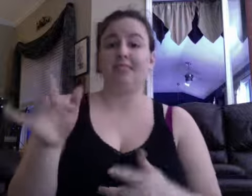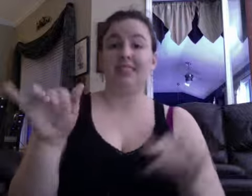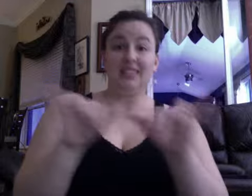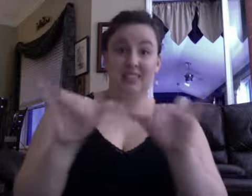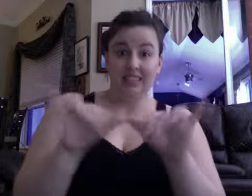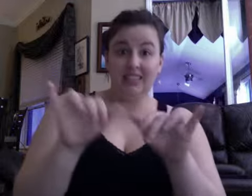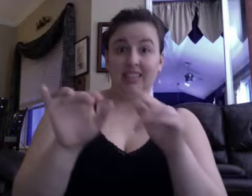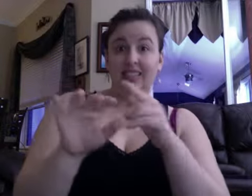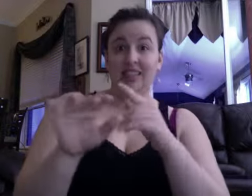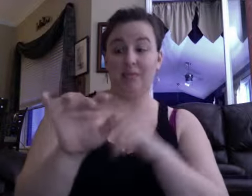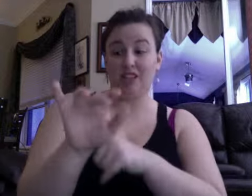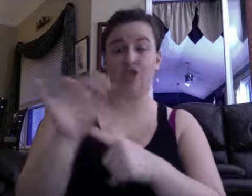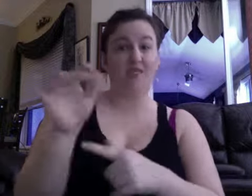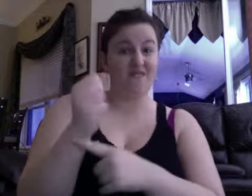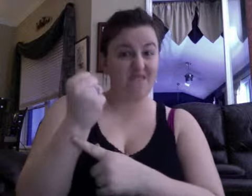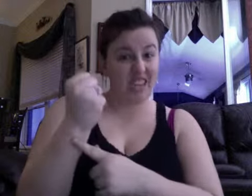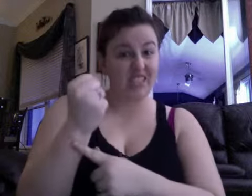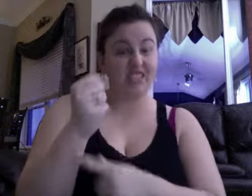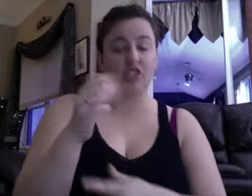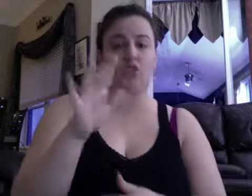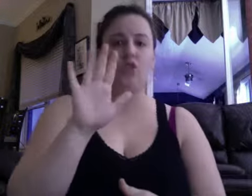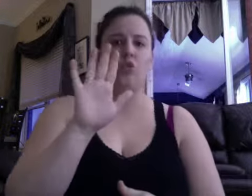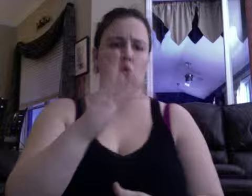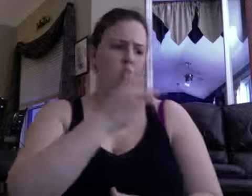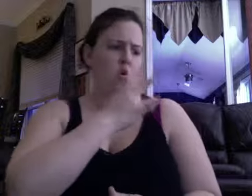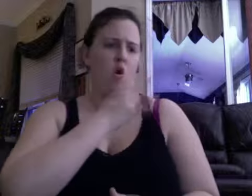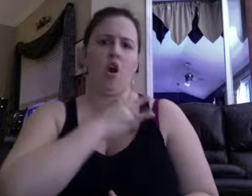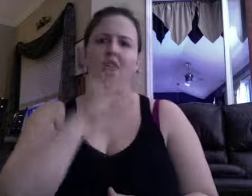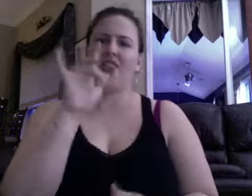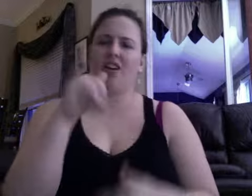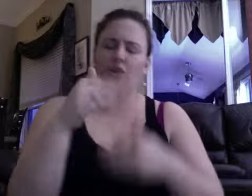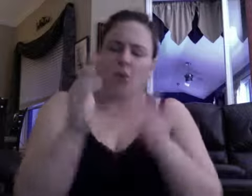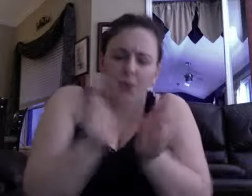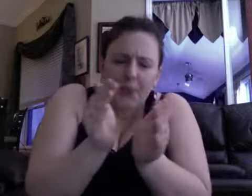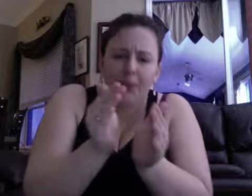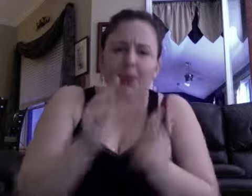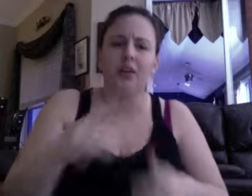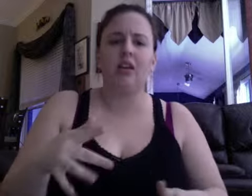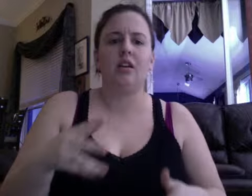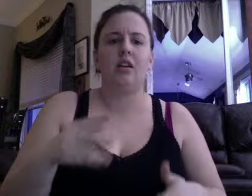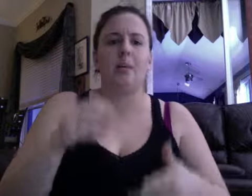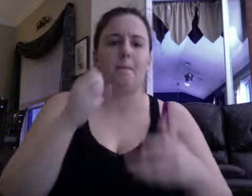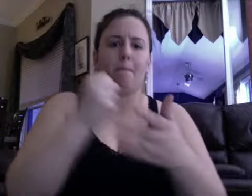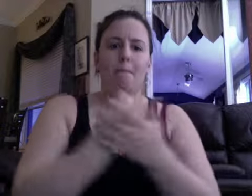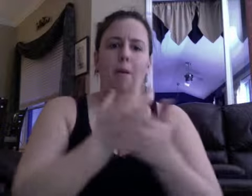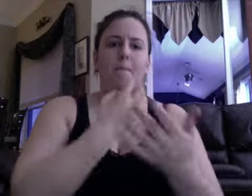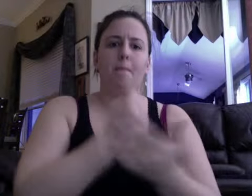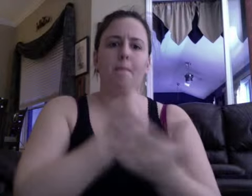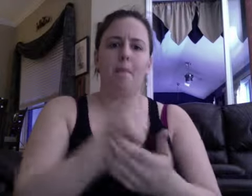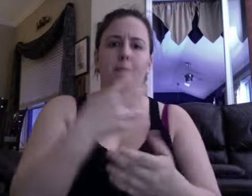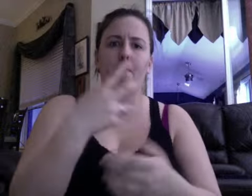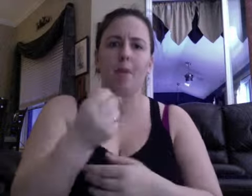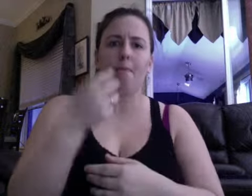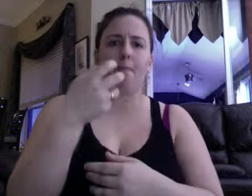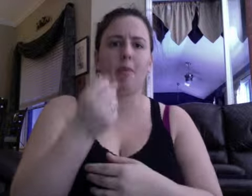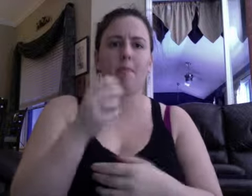small, can pump blood all the way through your body. And it's just kind of like the same